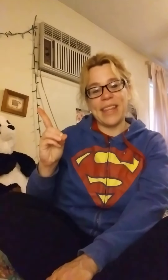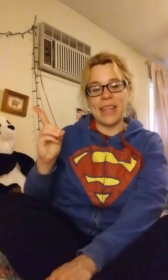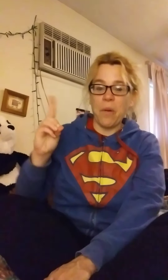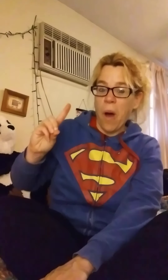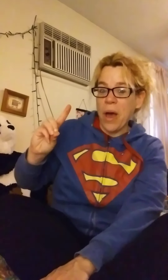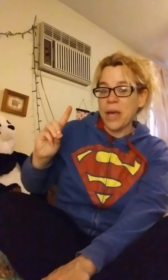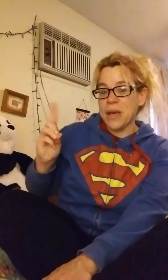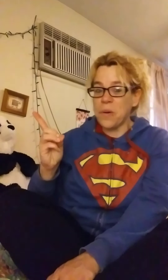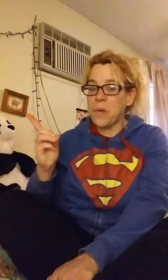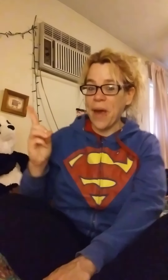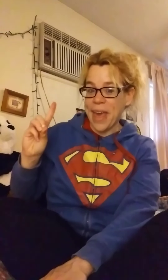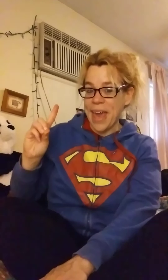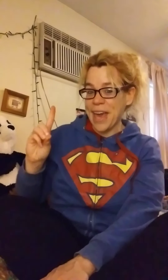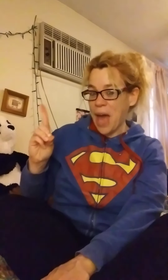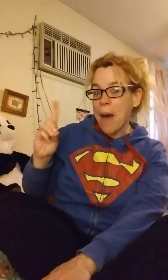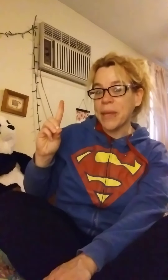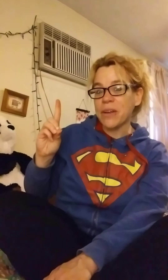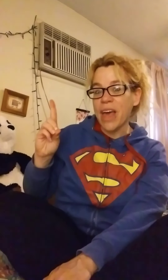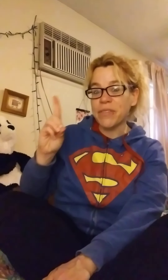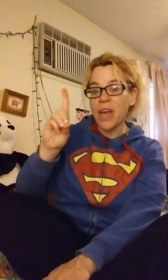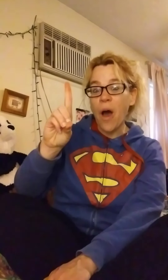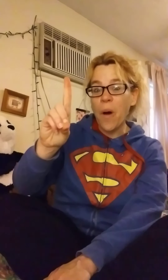they walk away. How many are left?